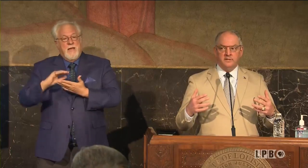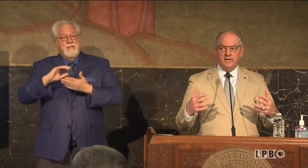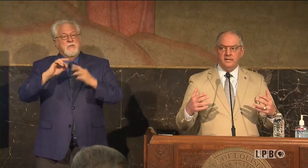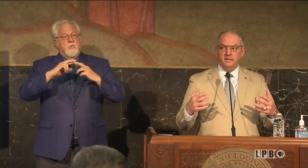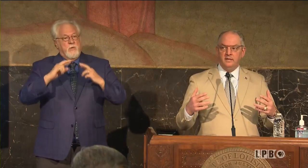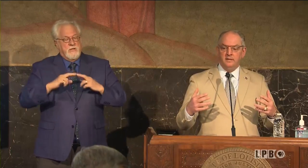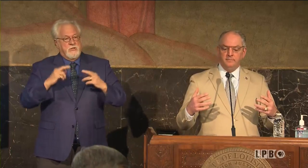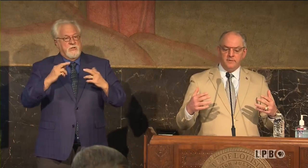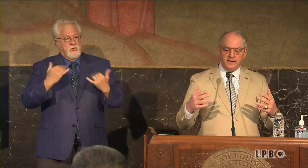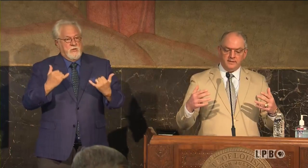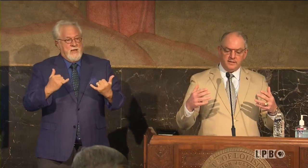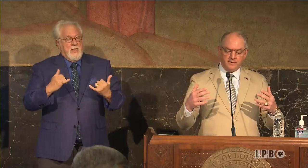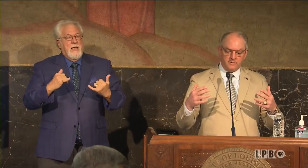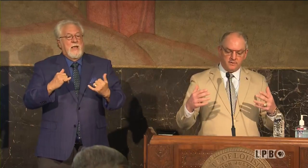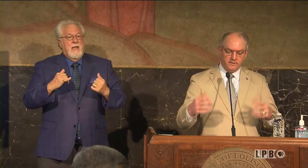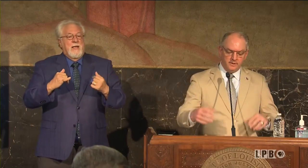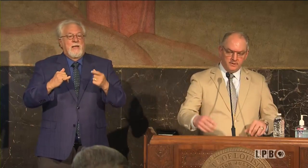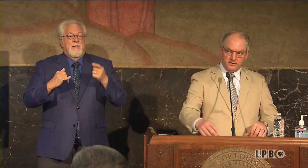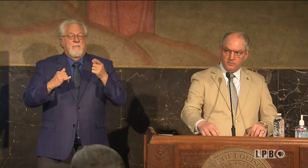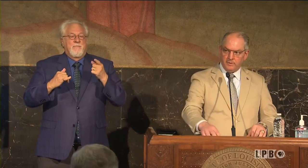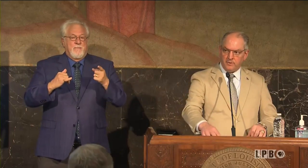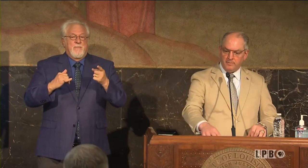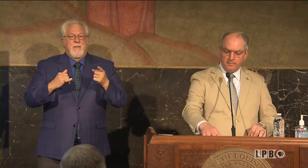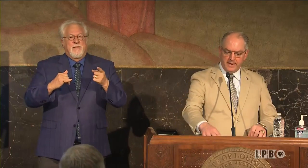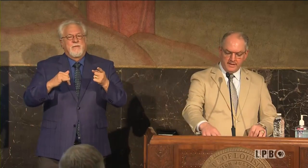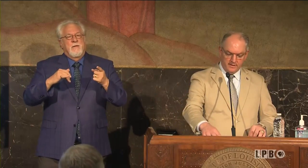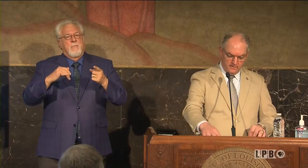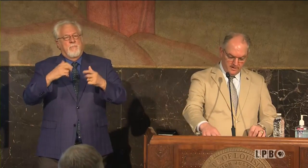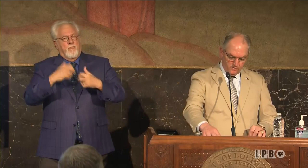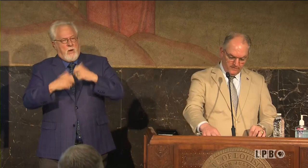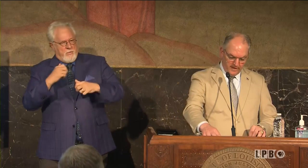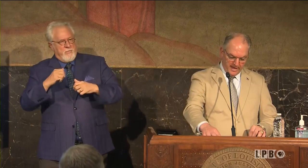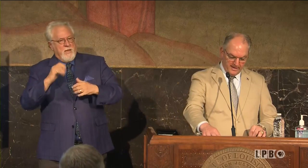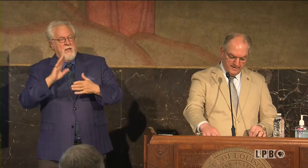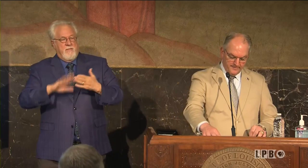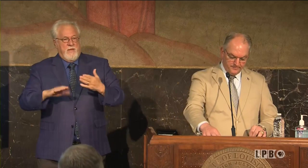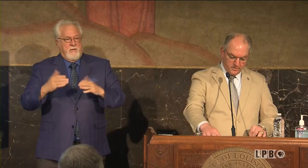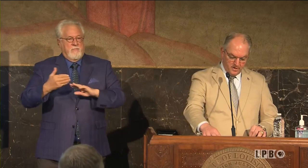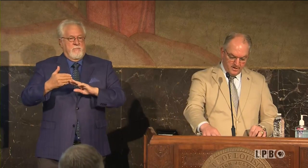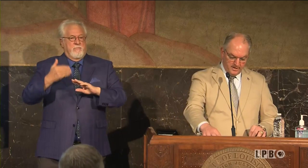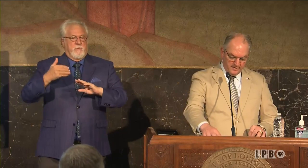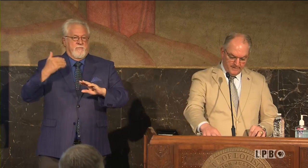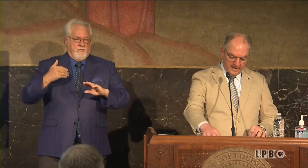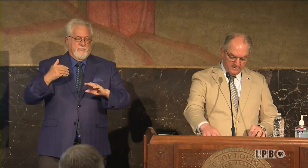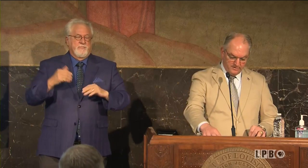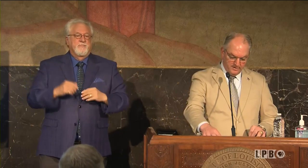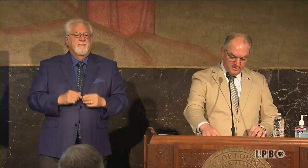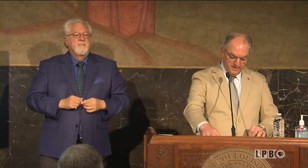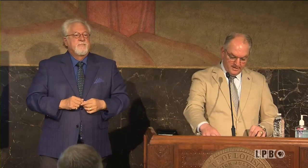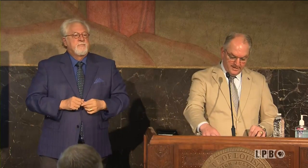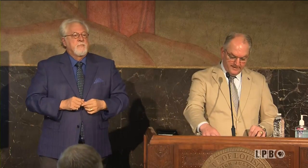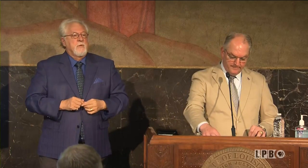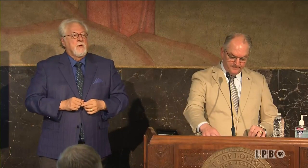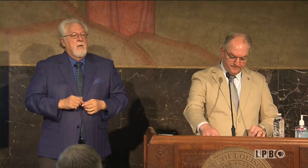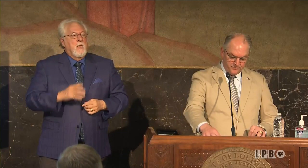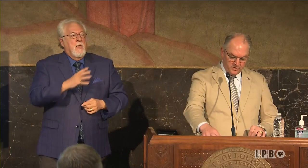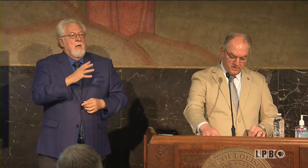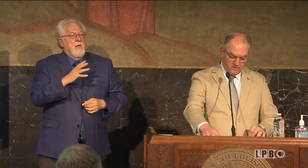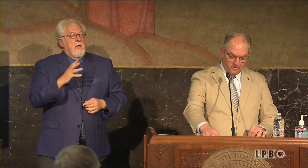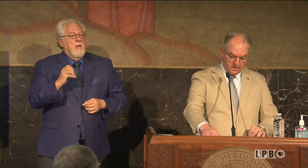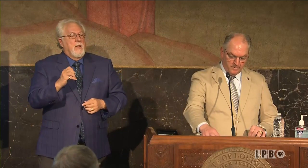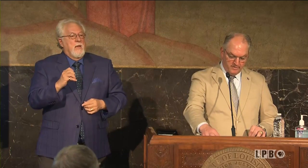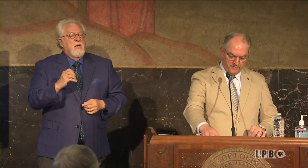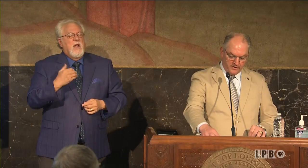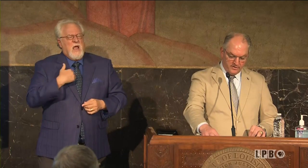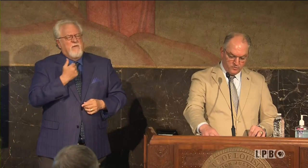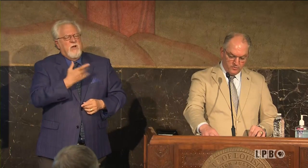state today that are somewhat problematic than we've had in the past. There